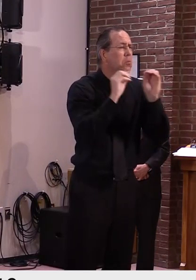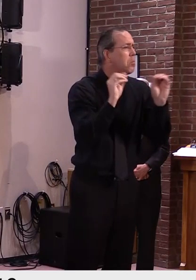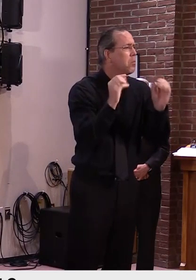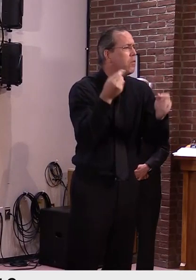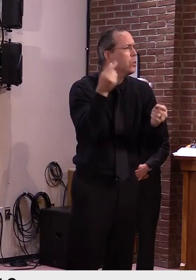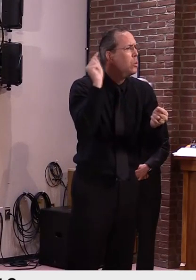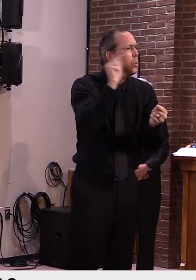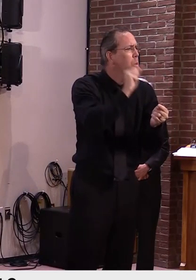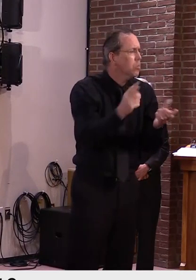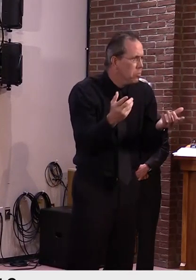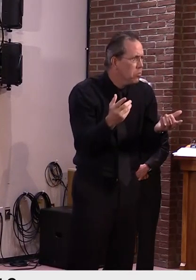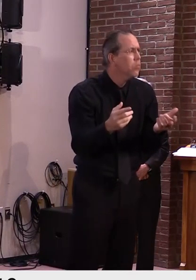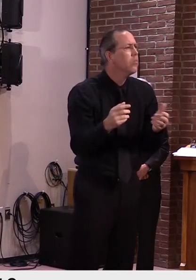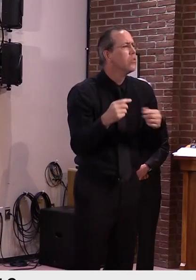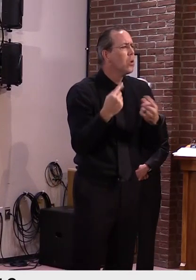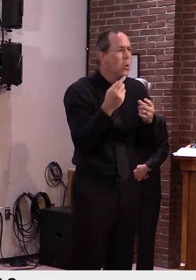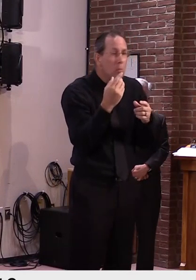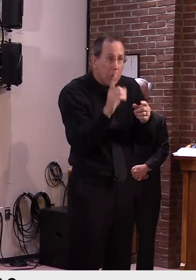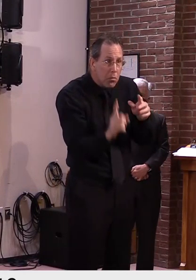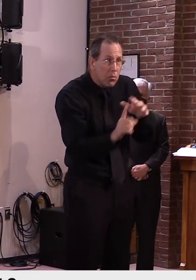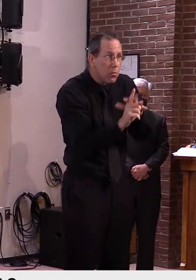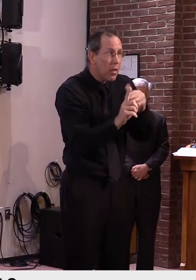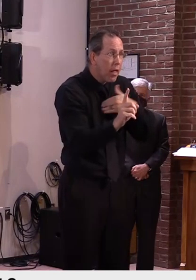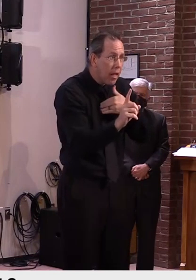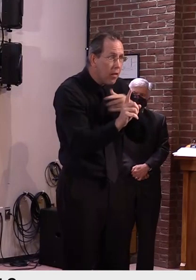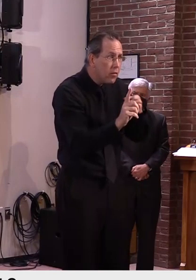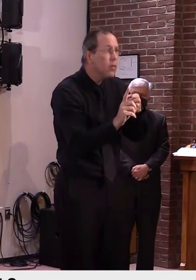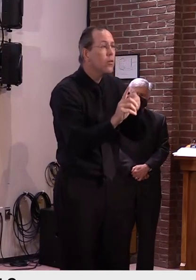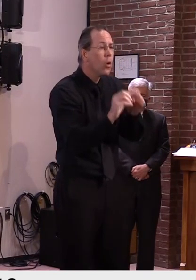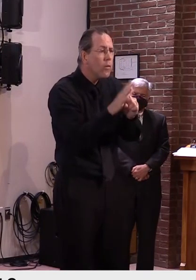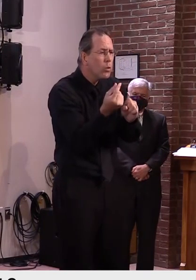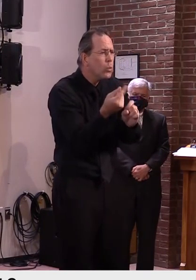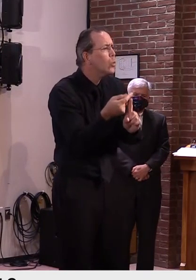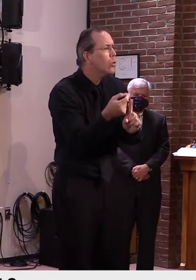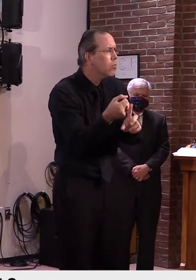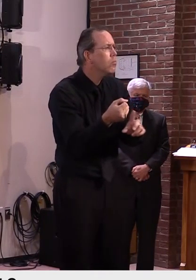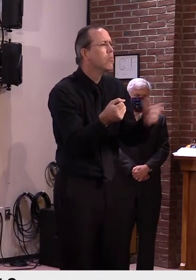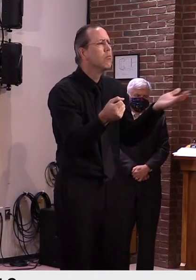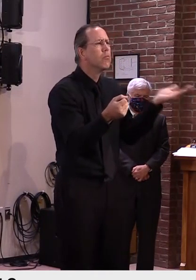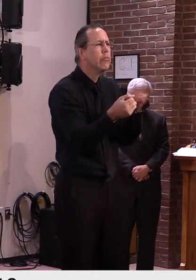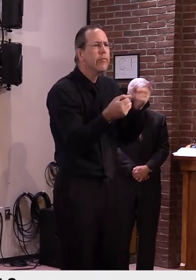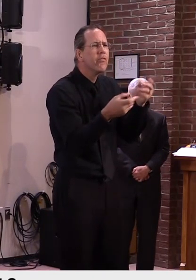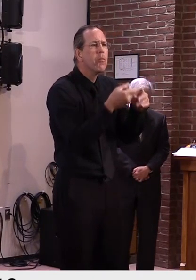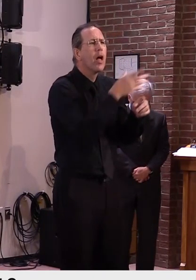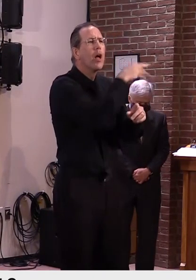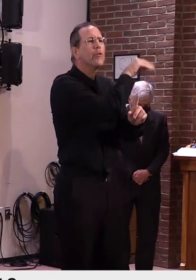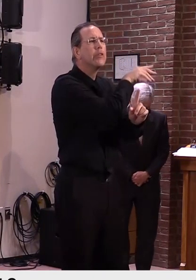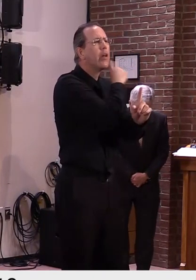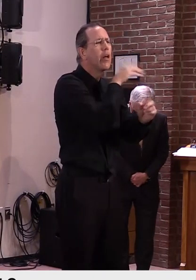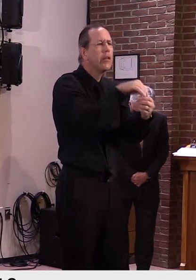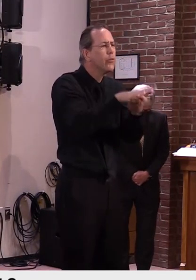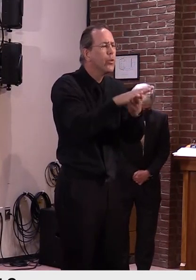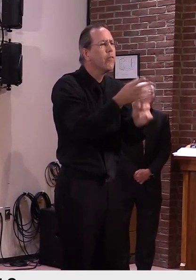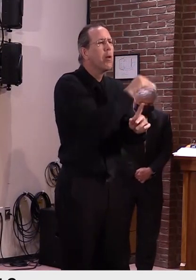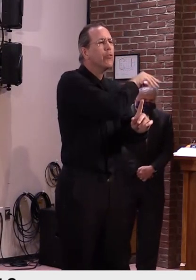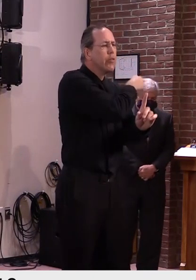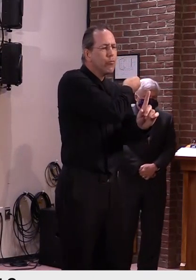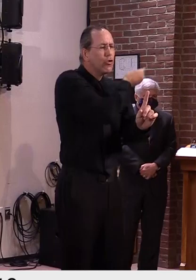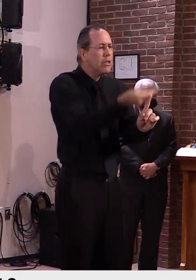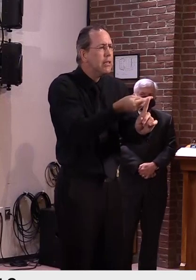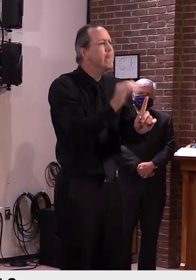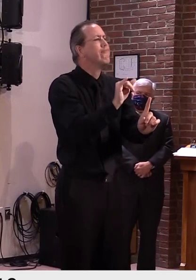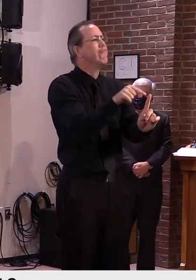school. To date, we have not seen transmission of the virus in schools. The other variable for our decision making is